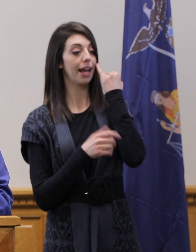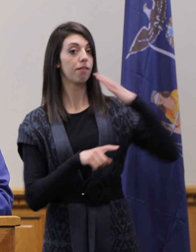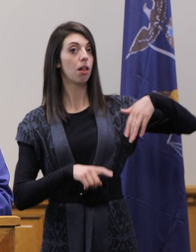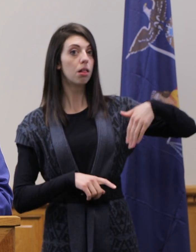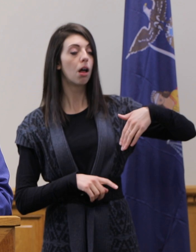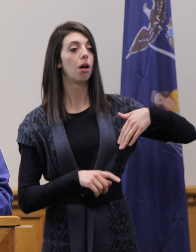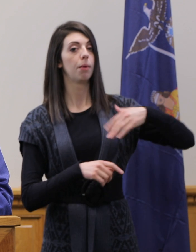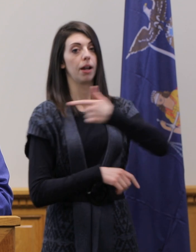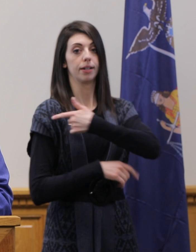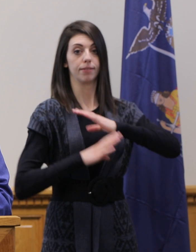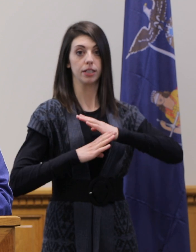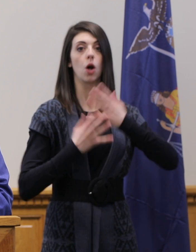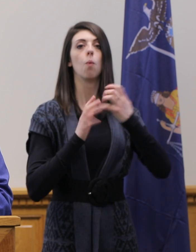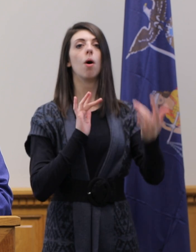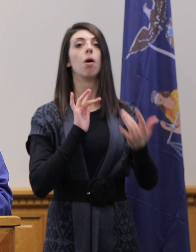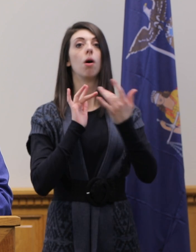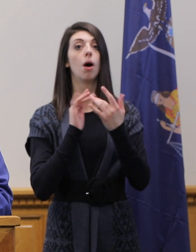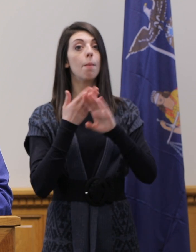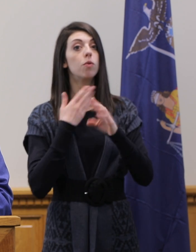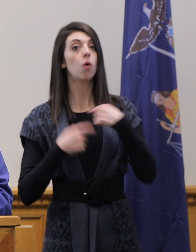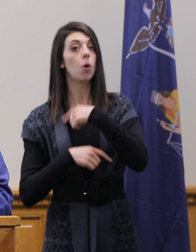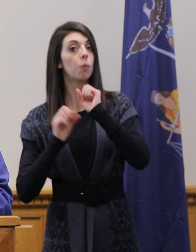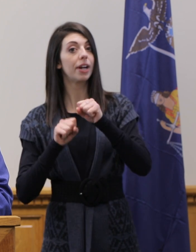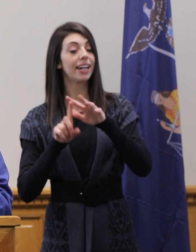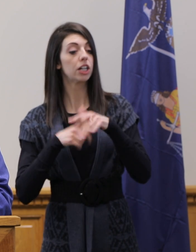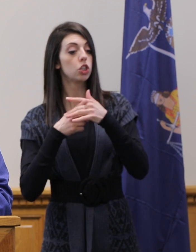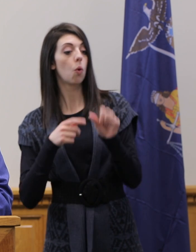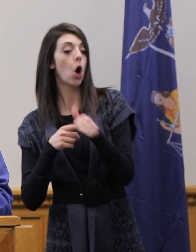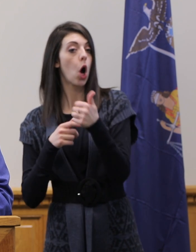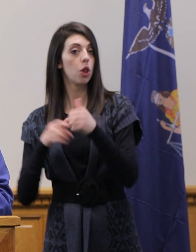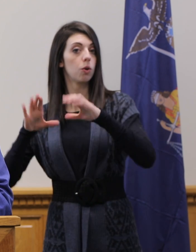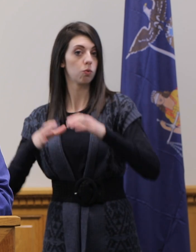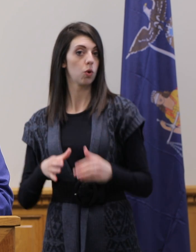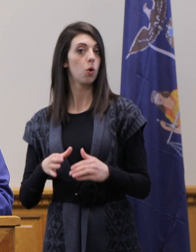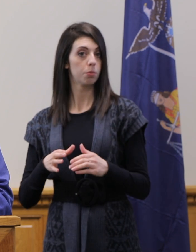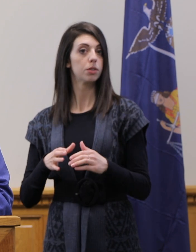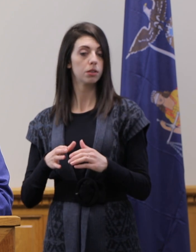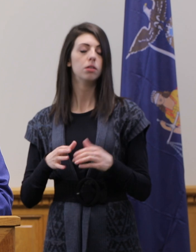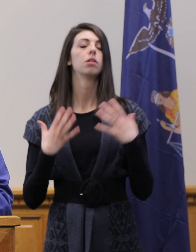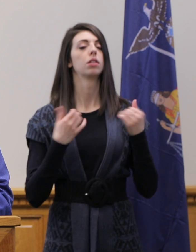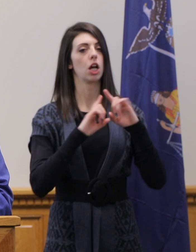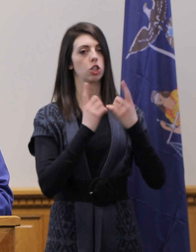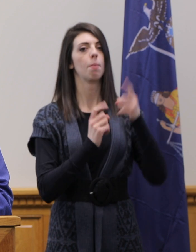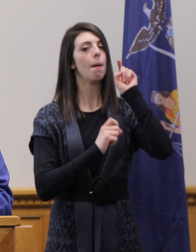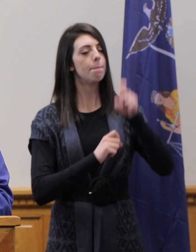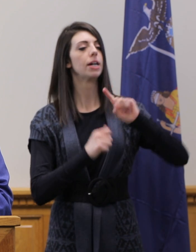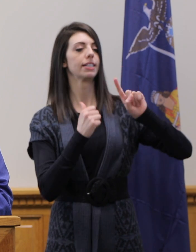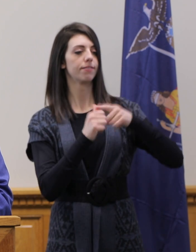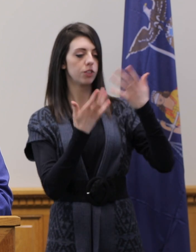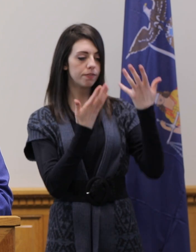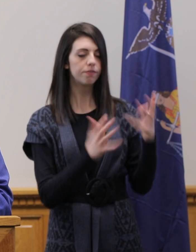department. Before we can expand to the other groups that the governor has identified, the health department needs to complete the Phase